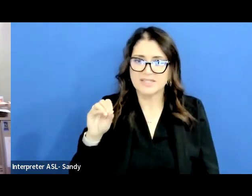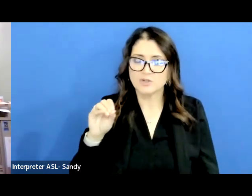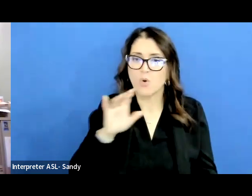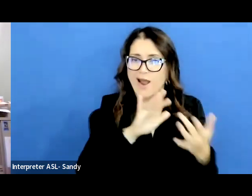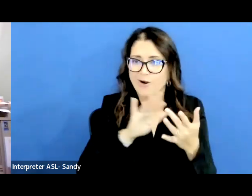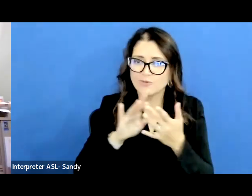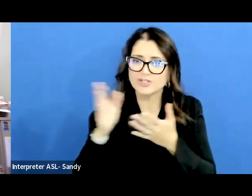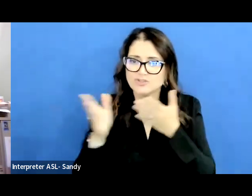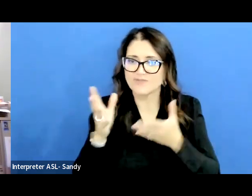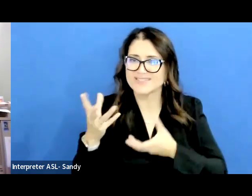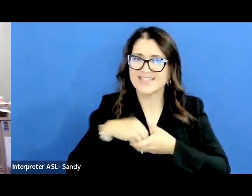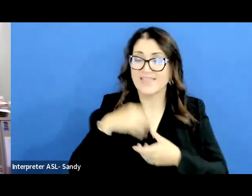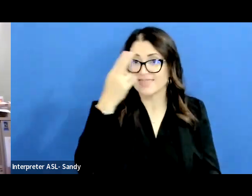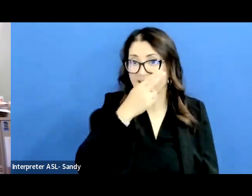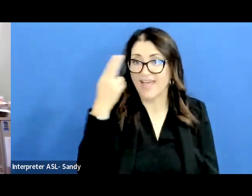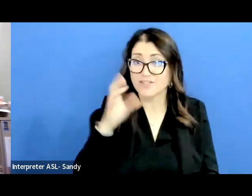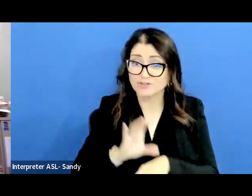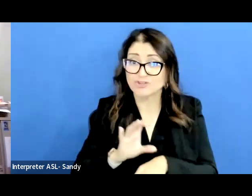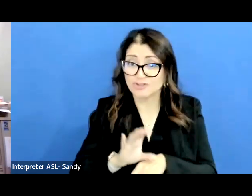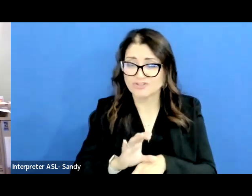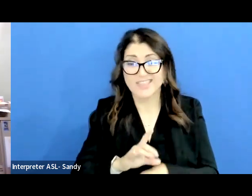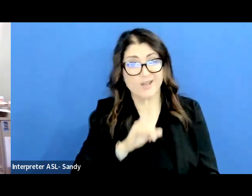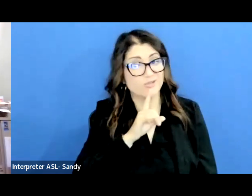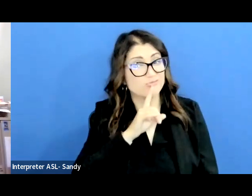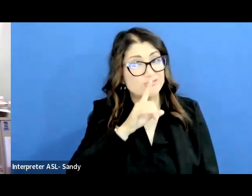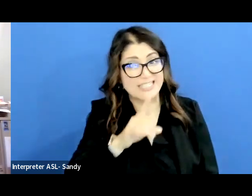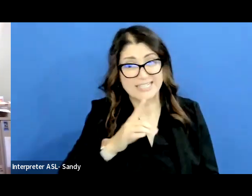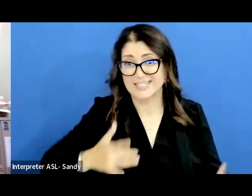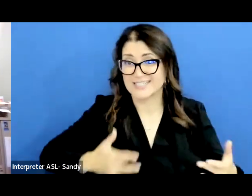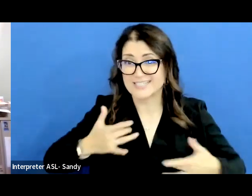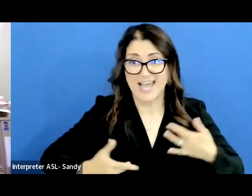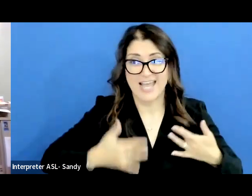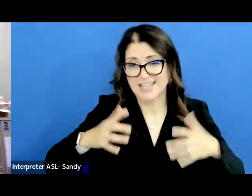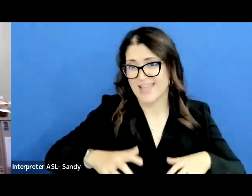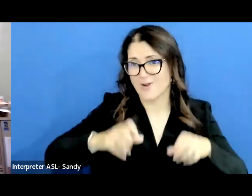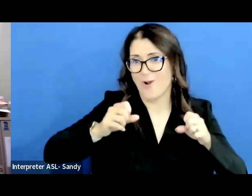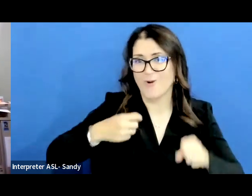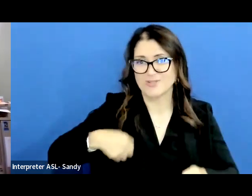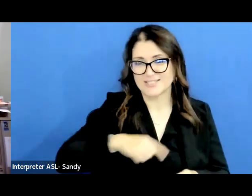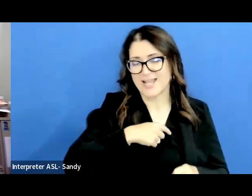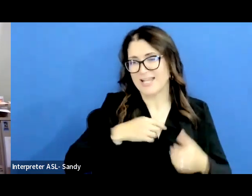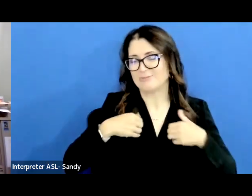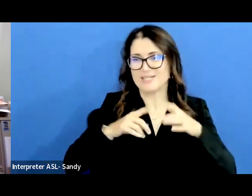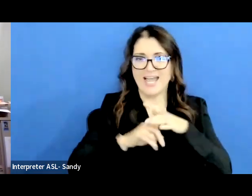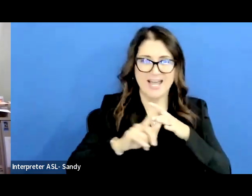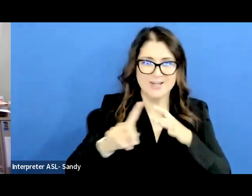within the Catholic Church in the area. And they were really super excited. They'd host us. We had retreats.